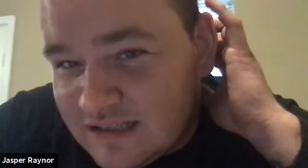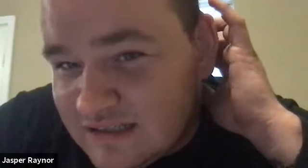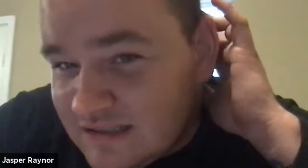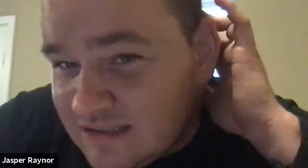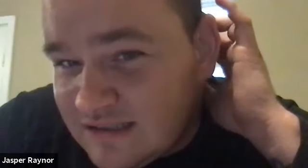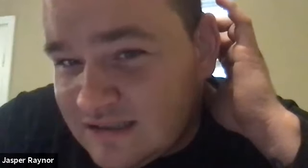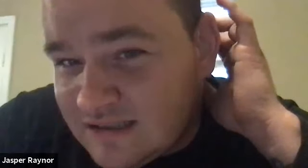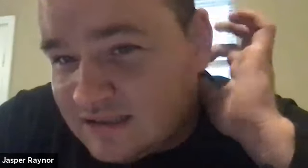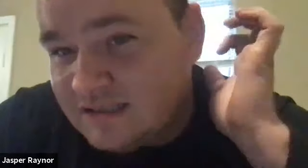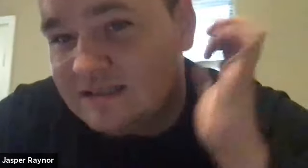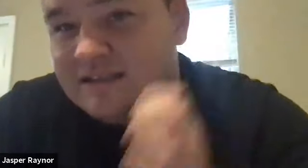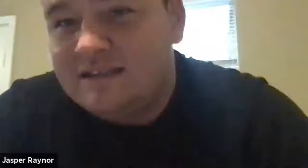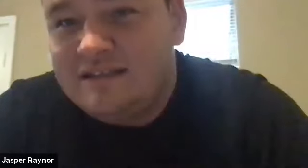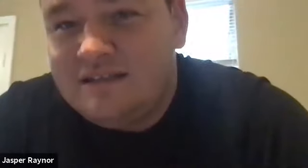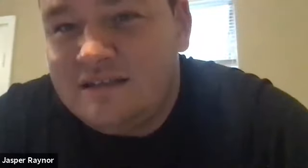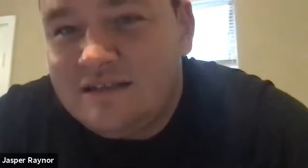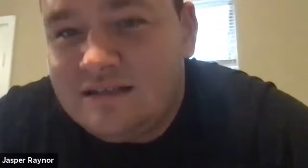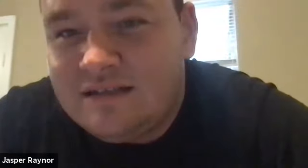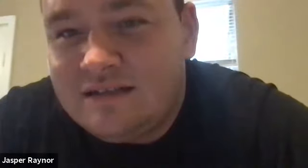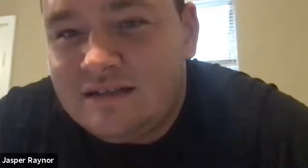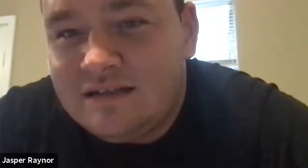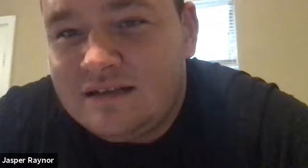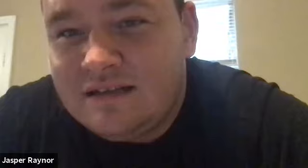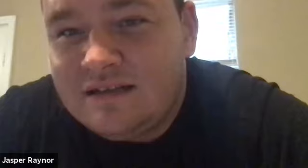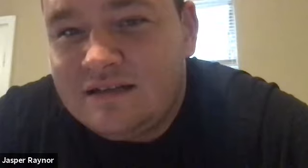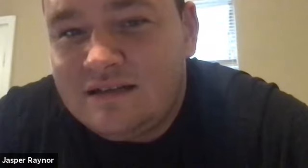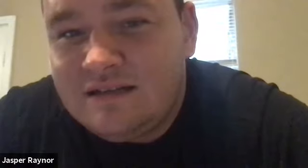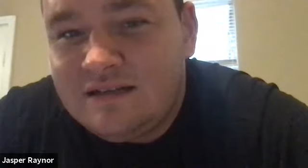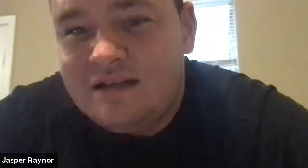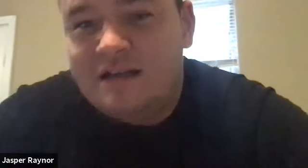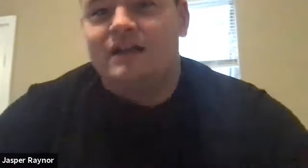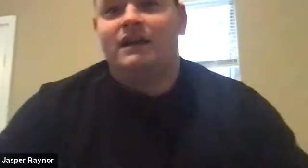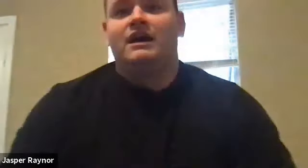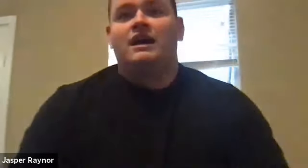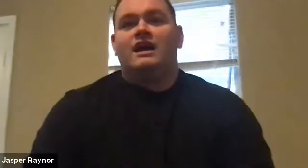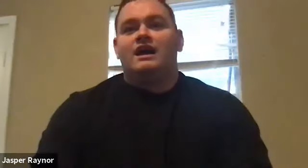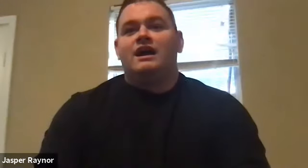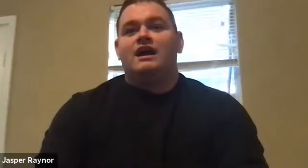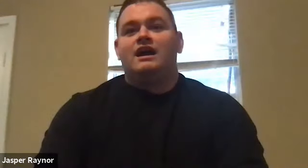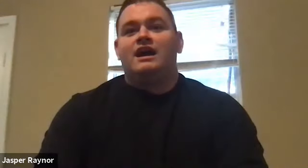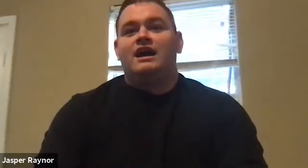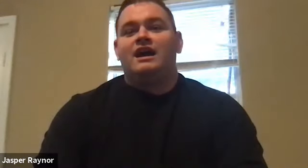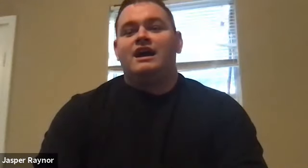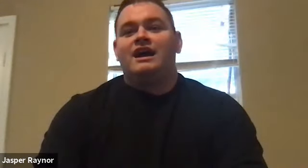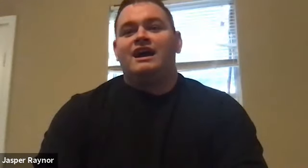Tempe. Tempe de Diablo. It's Spanish for Temple of Satan. Yeah.